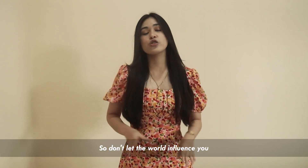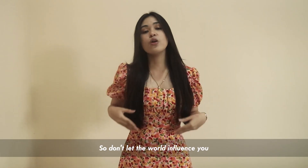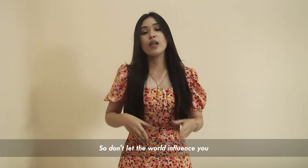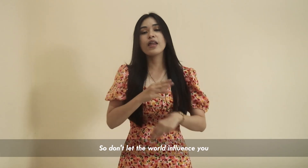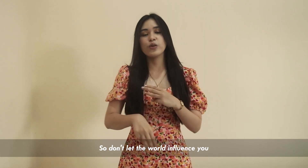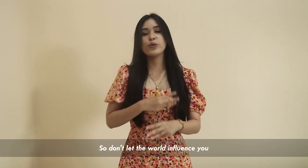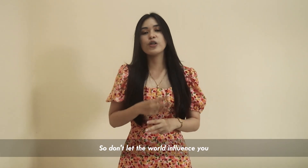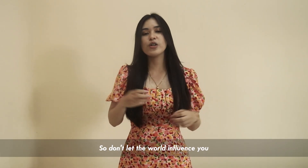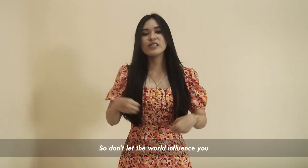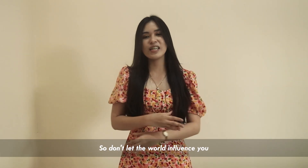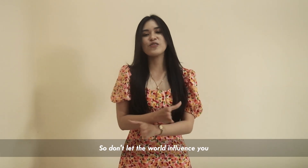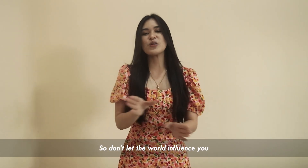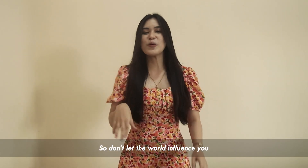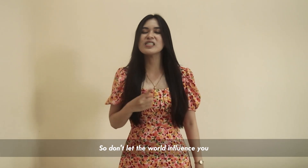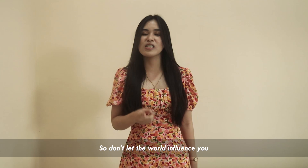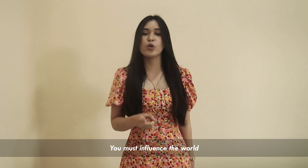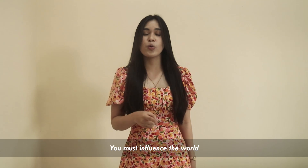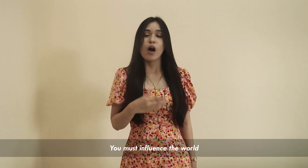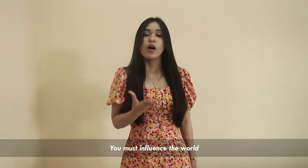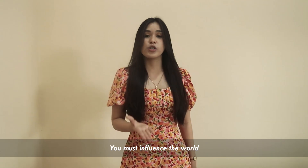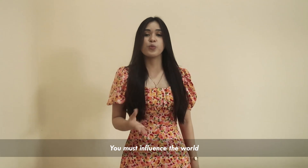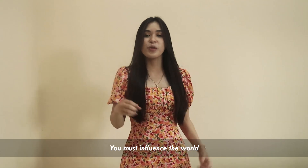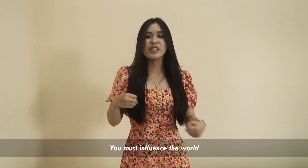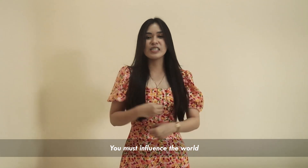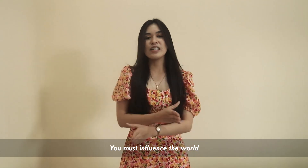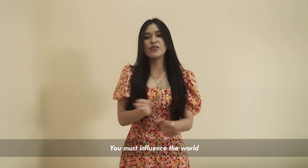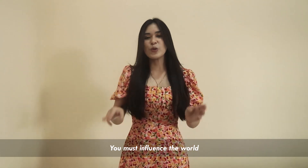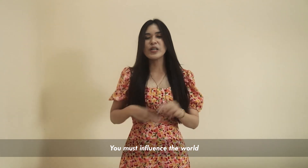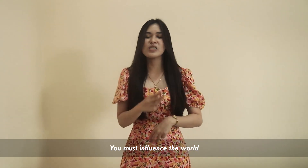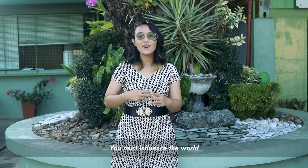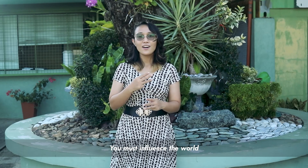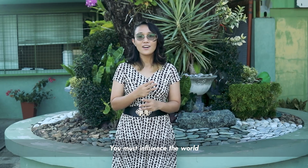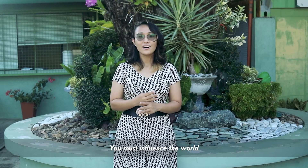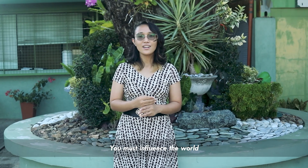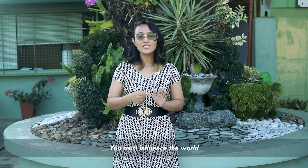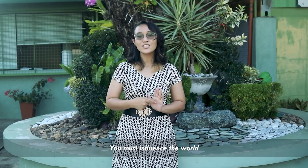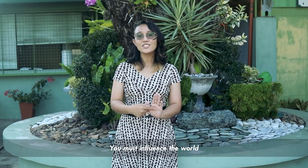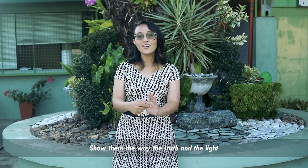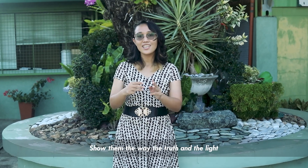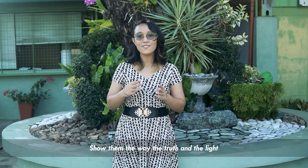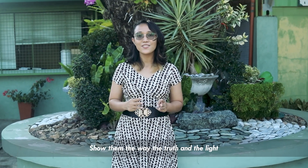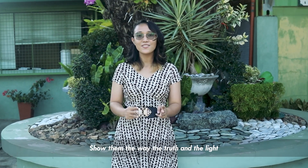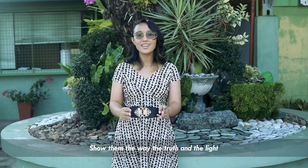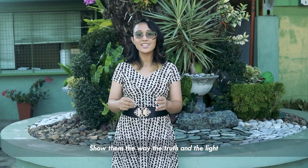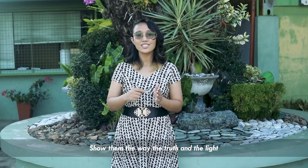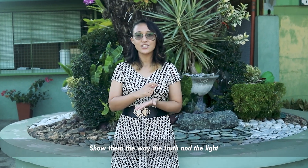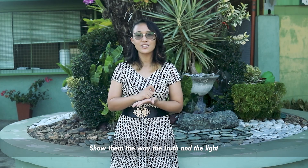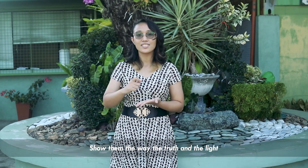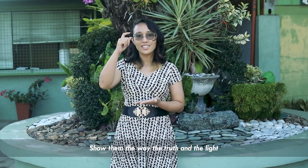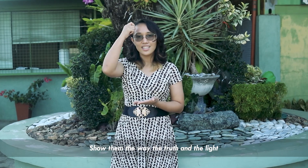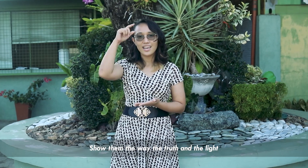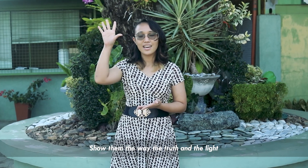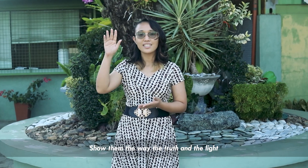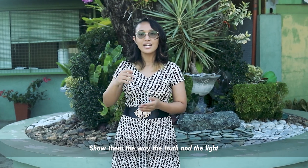Don't let the world influence you You must influence the world Show them the way